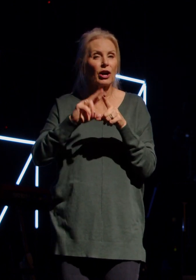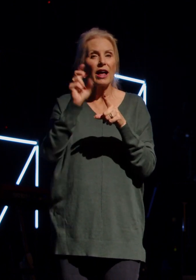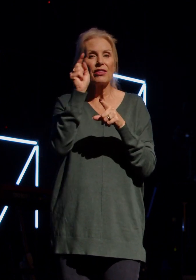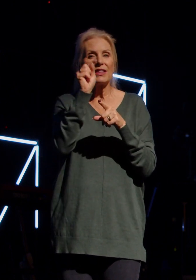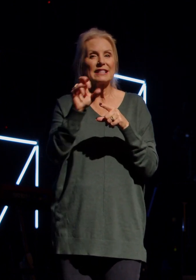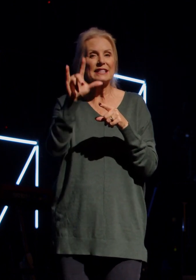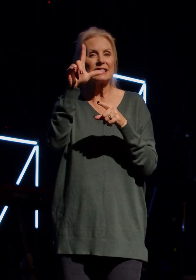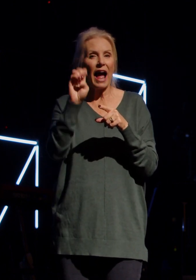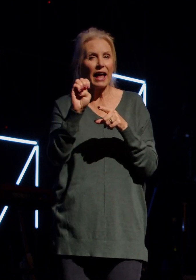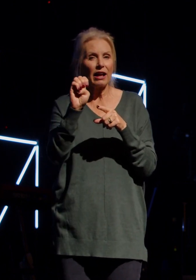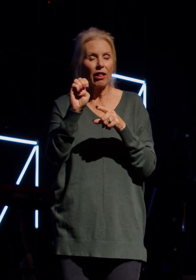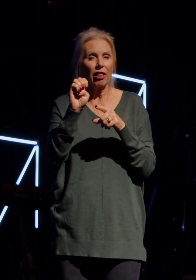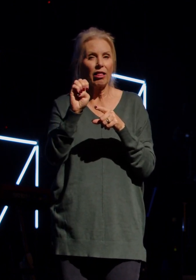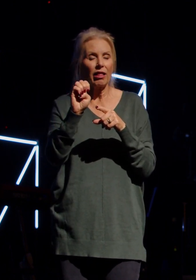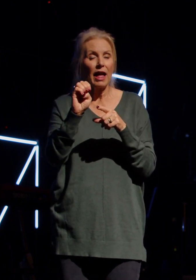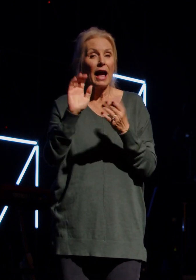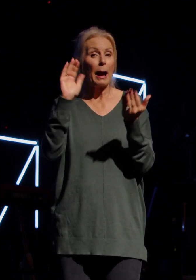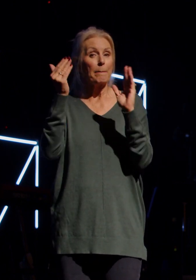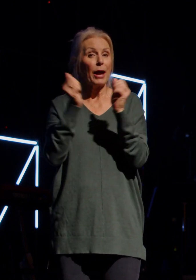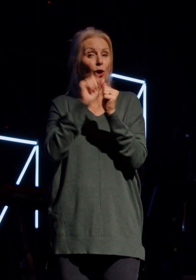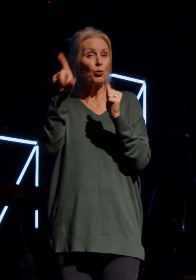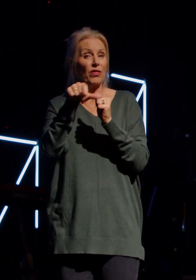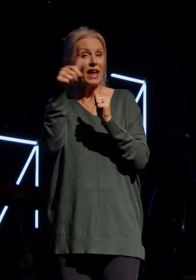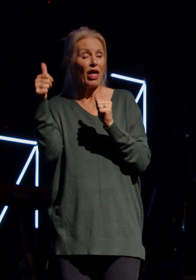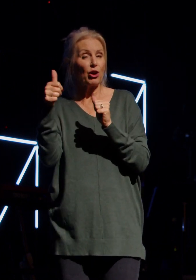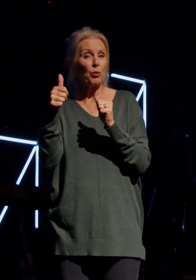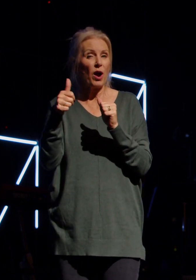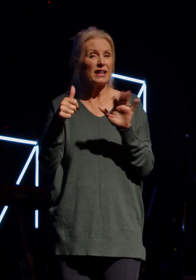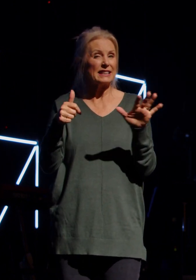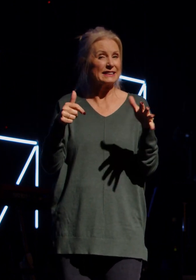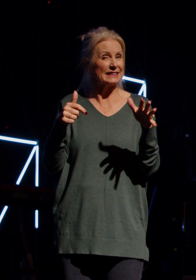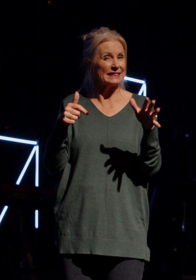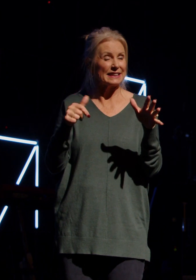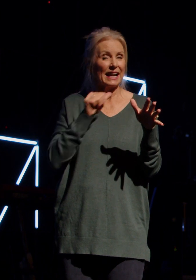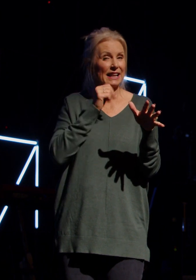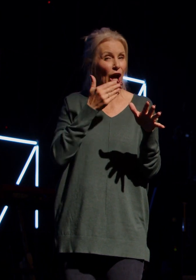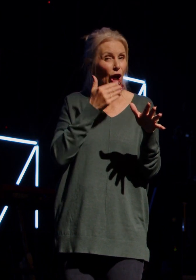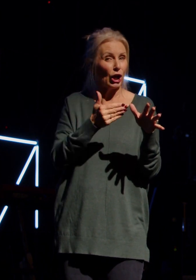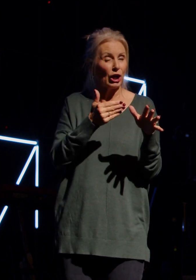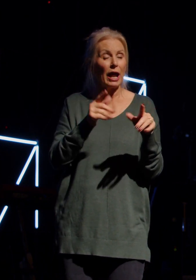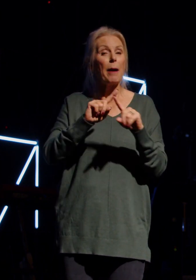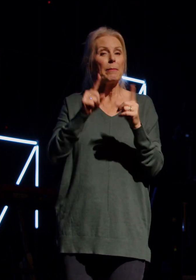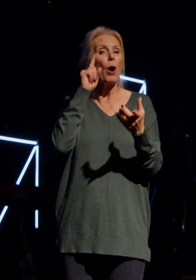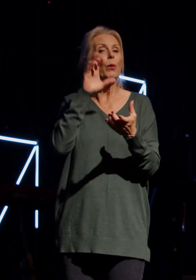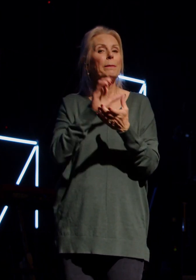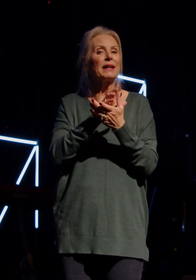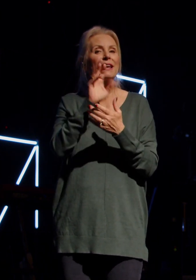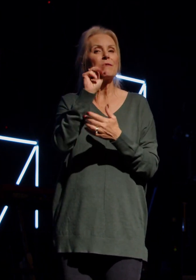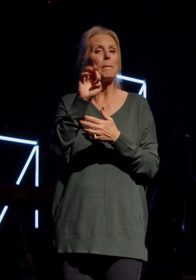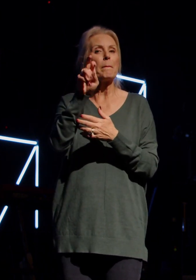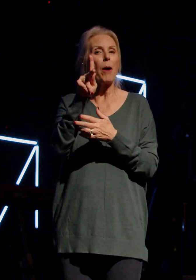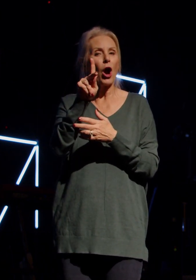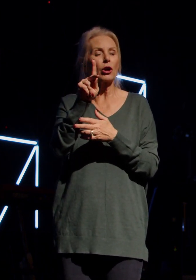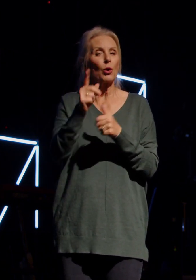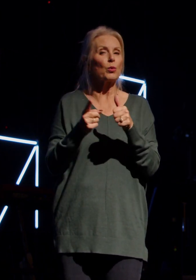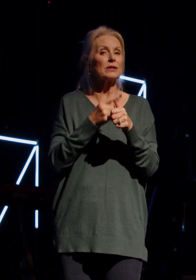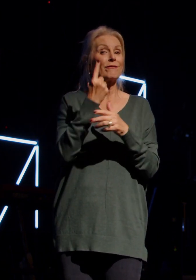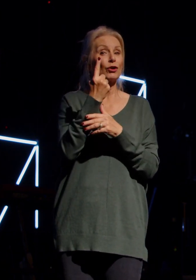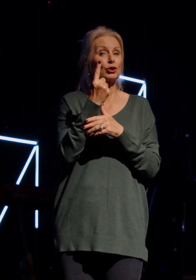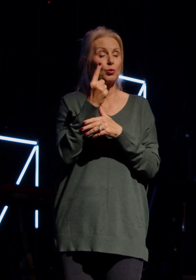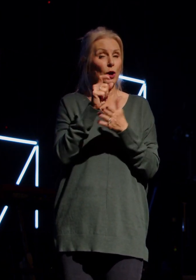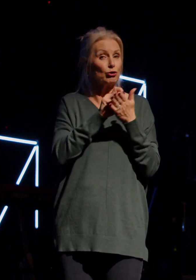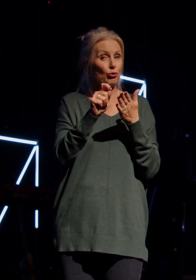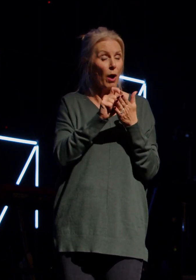is very poor compared to the other ones. But what they believe happened is that Mark is the first person to write it. Matthew and